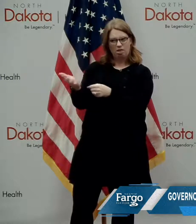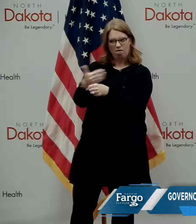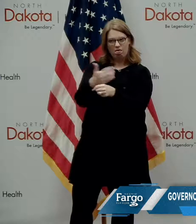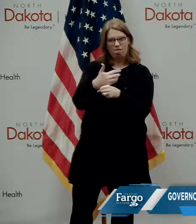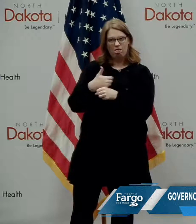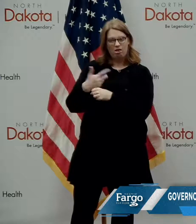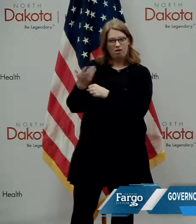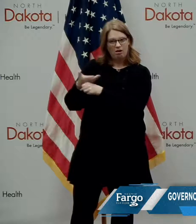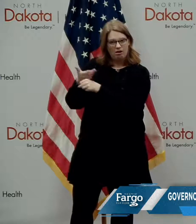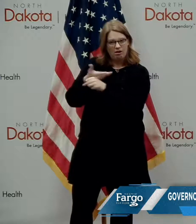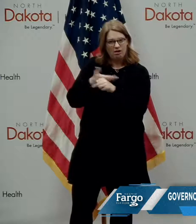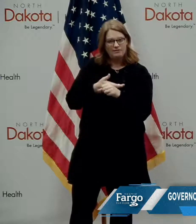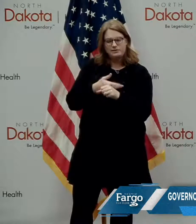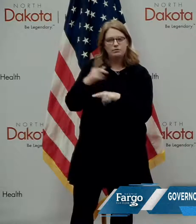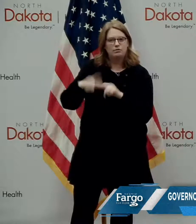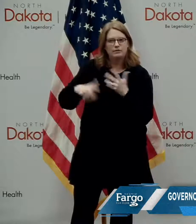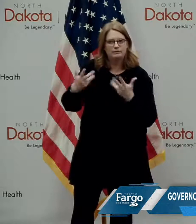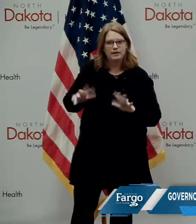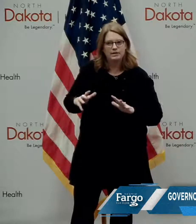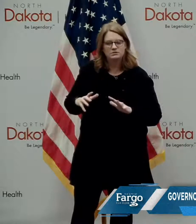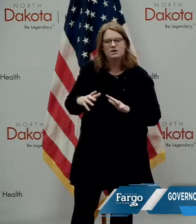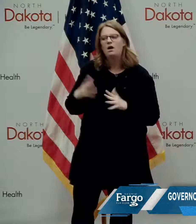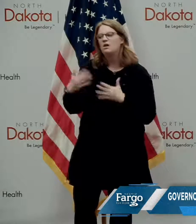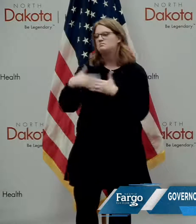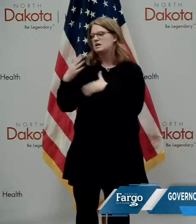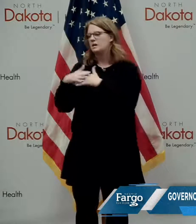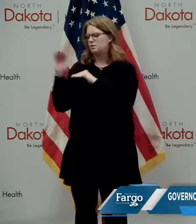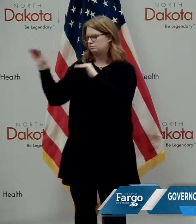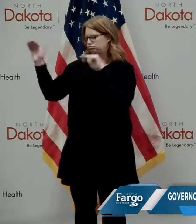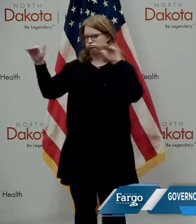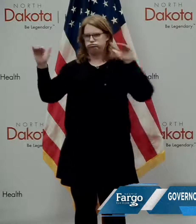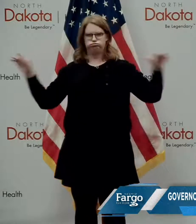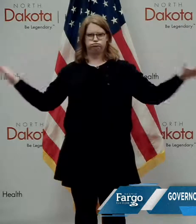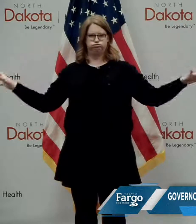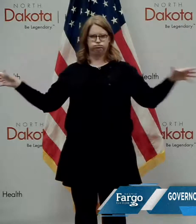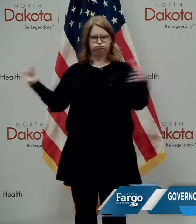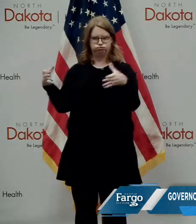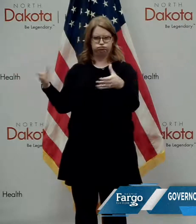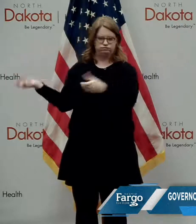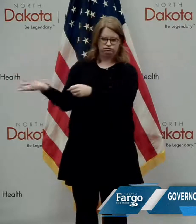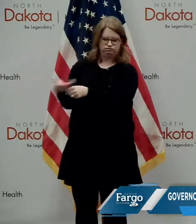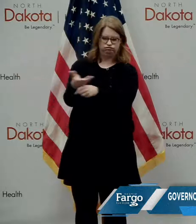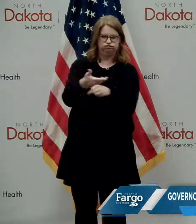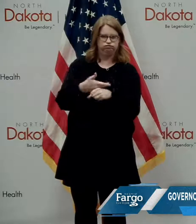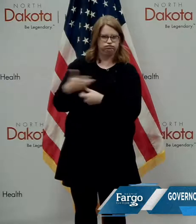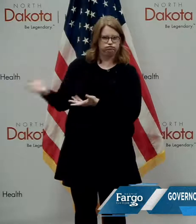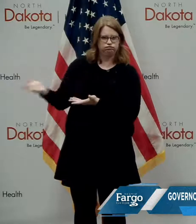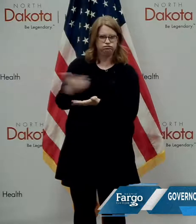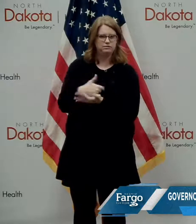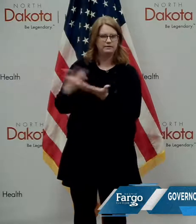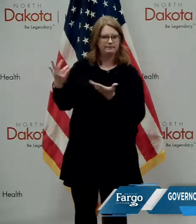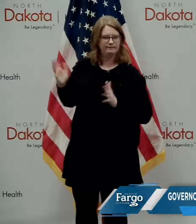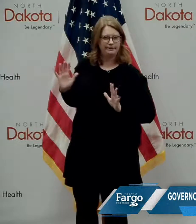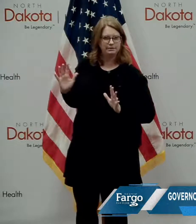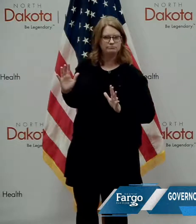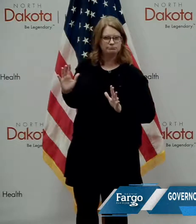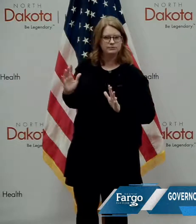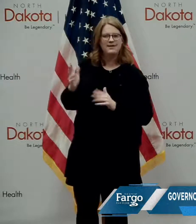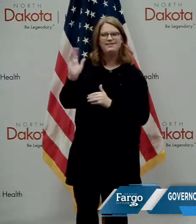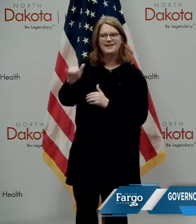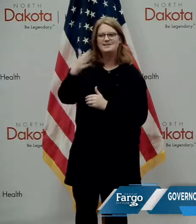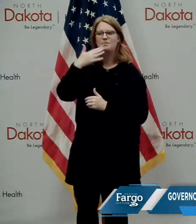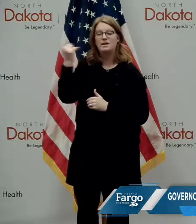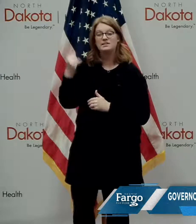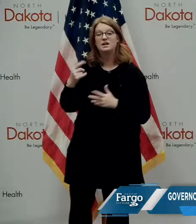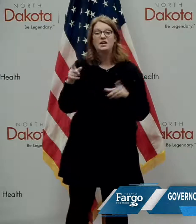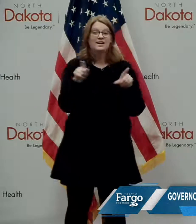the neighbors came together. I mean, those are examples of North Dakota at its very best. And then I would throw on top of all the stress we